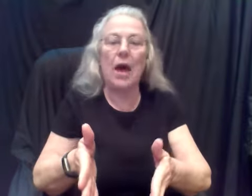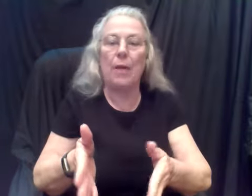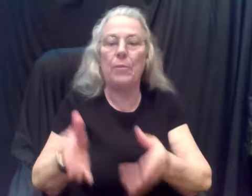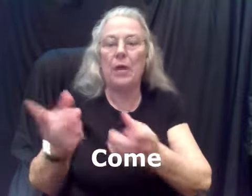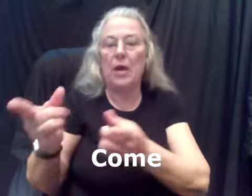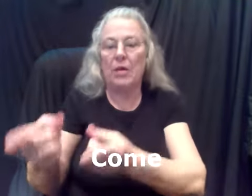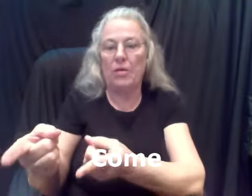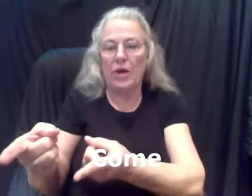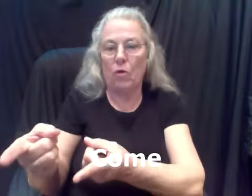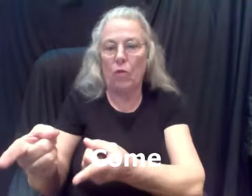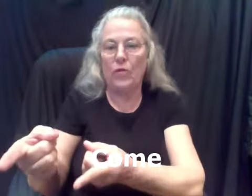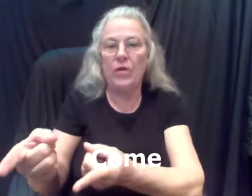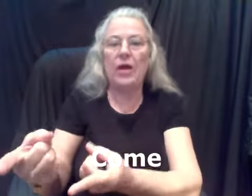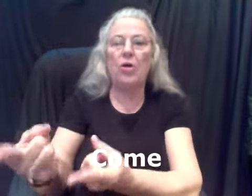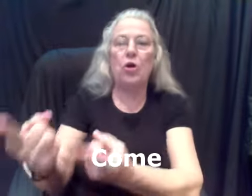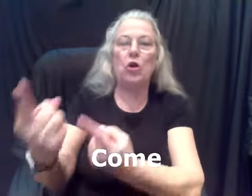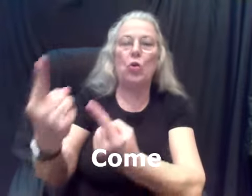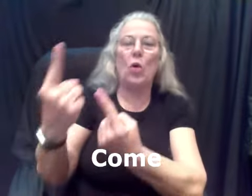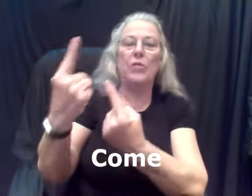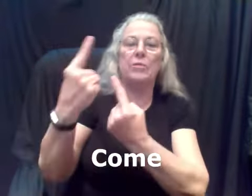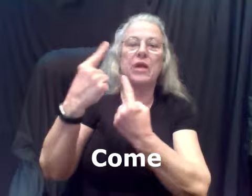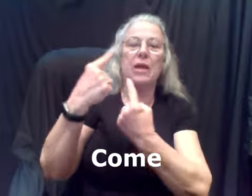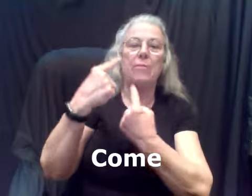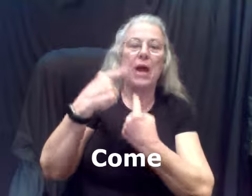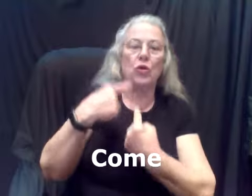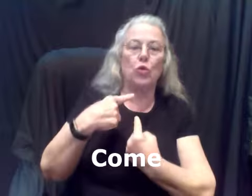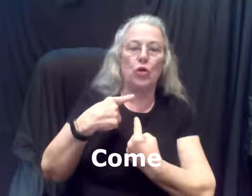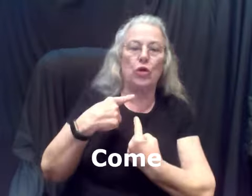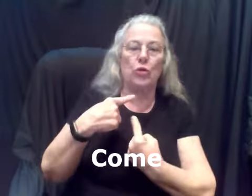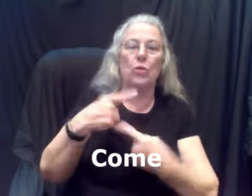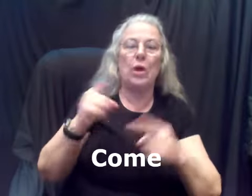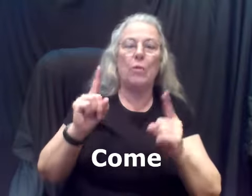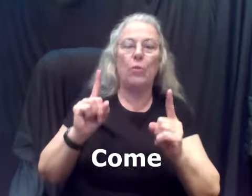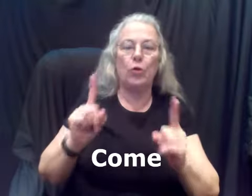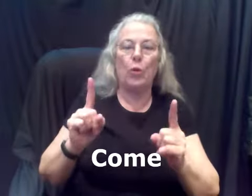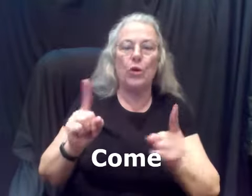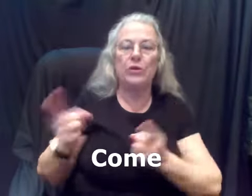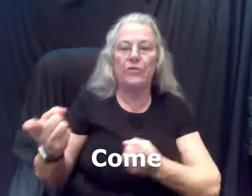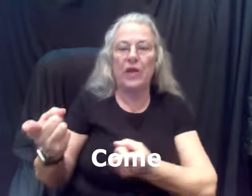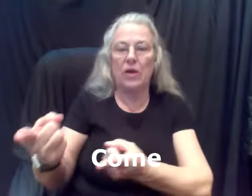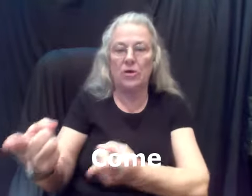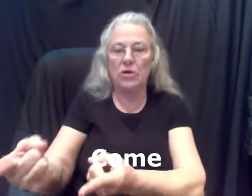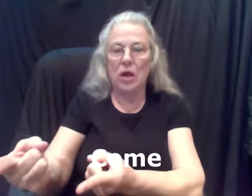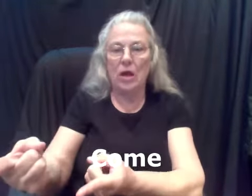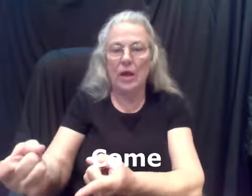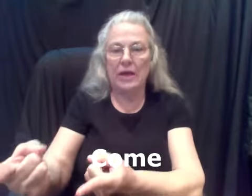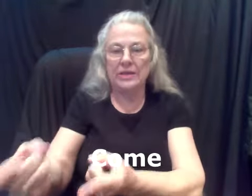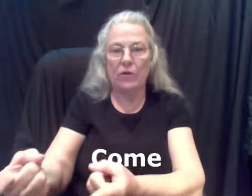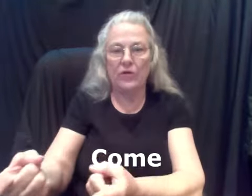Come. They're over there. You want them to come back toward you. Both pointer fingers, it's over